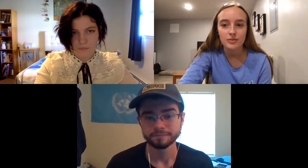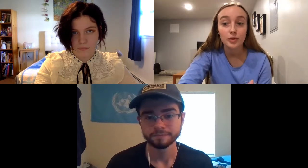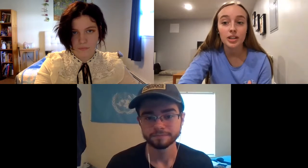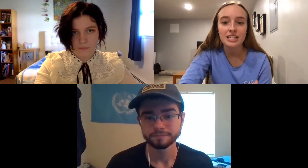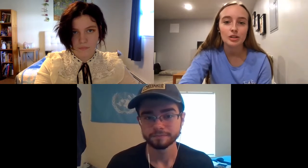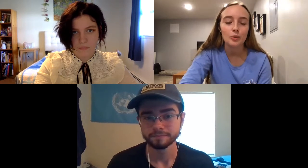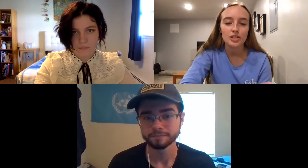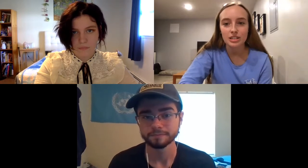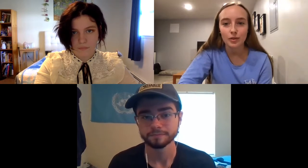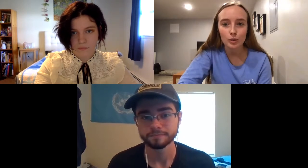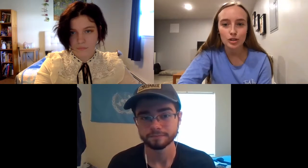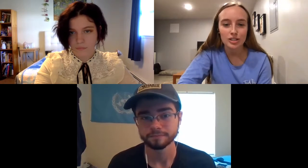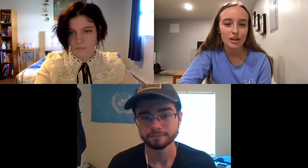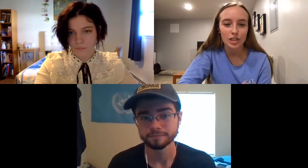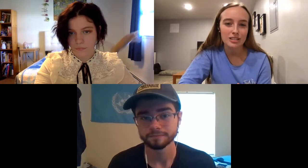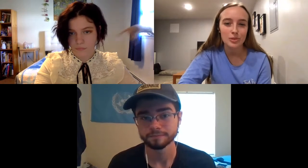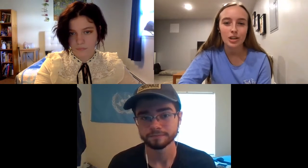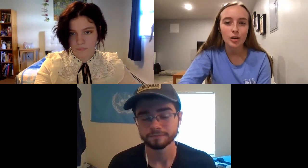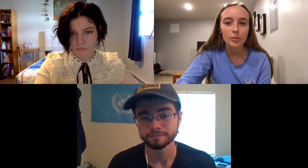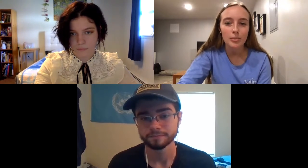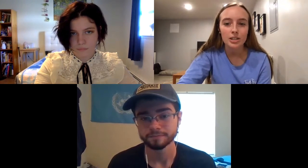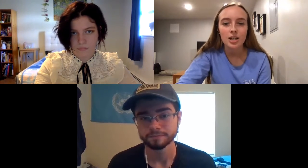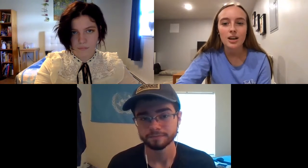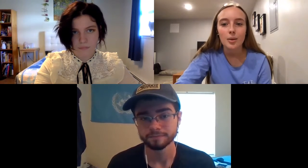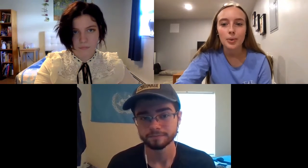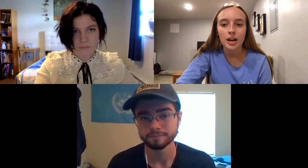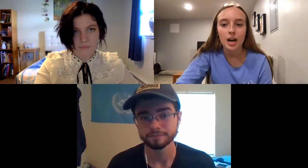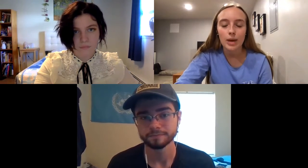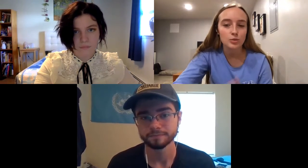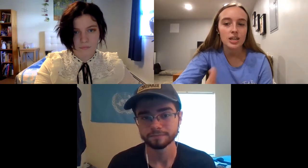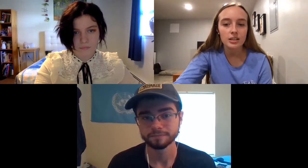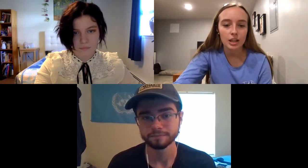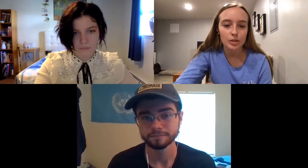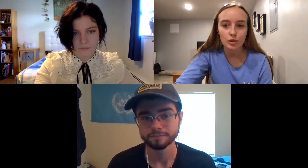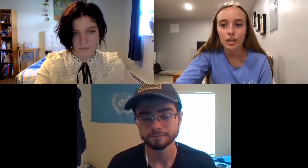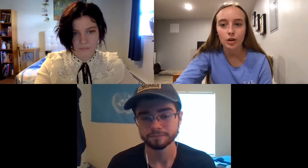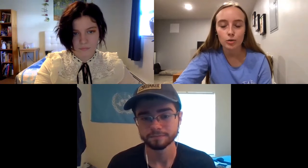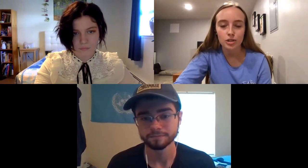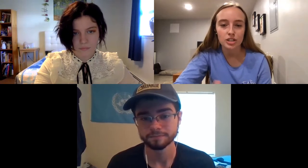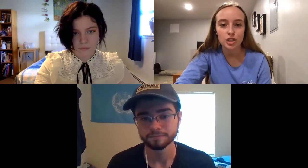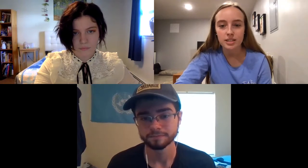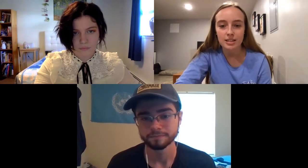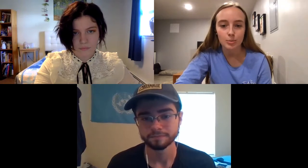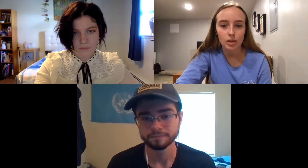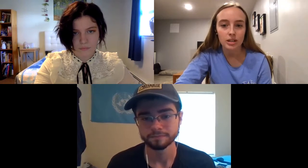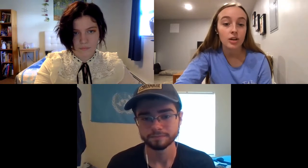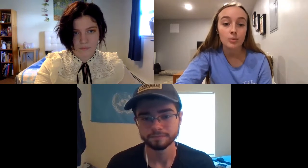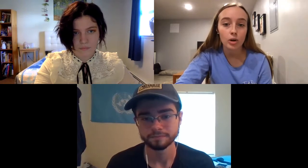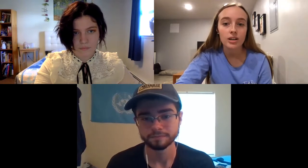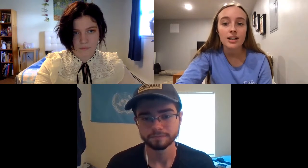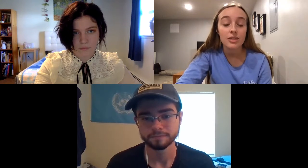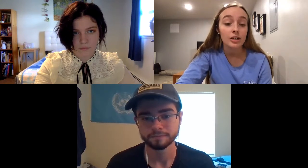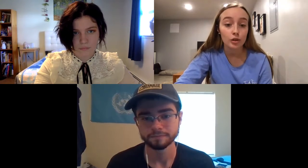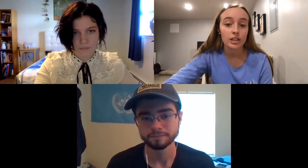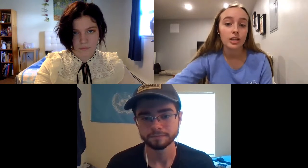neither of us even realized that there was a deaf culture. It's not really something that you hear about much. But as with any language learning the culture is just as important, if not